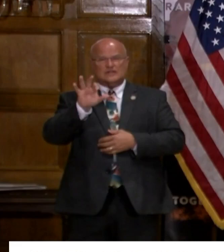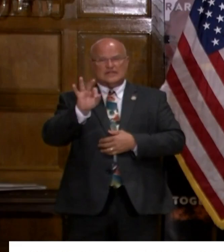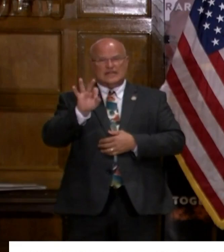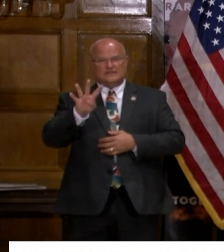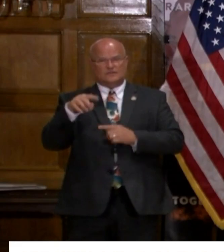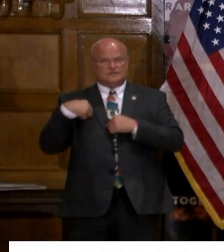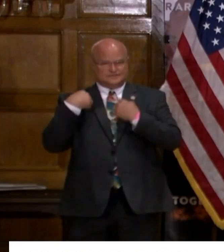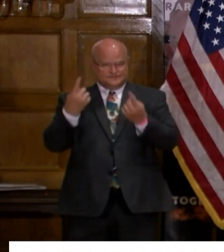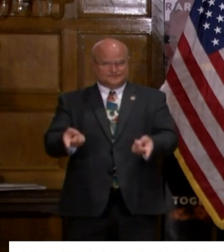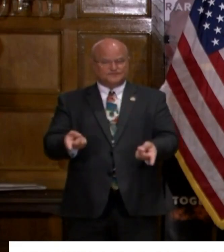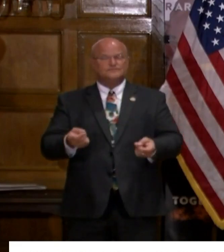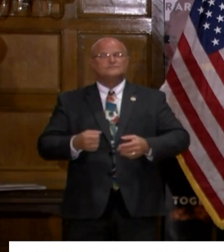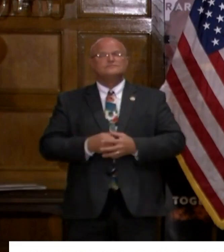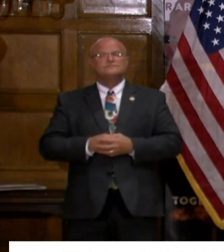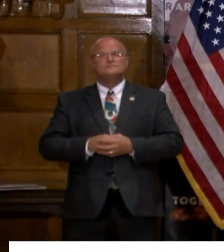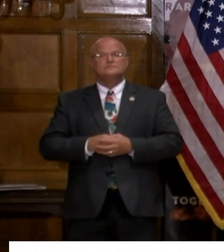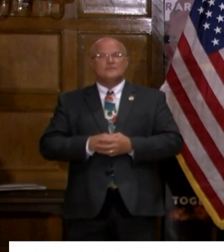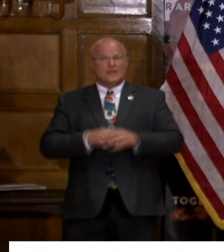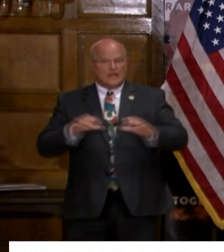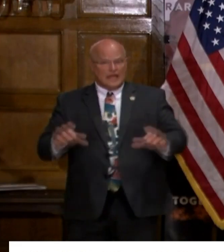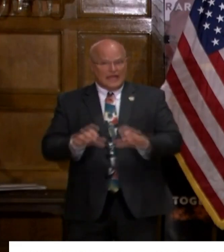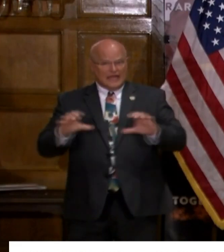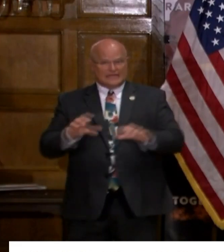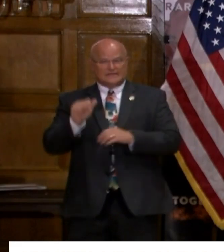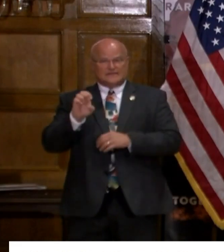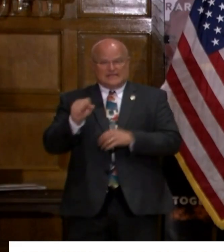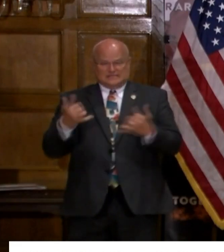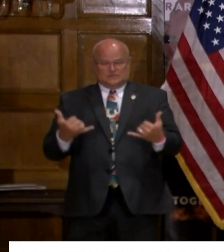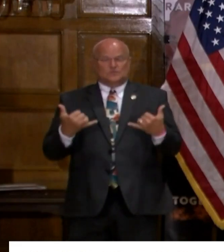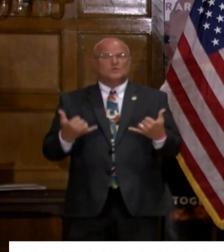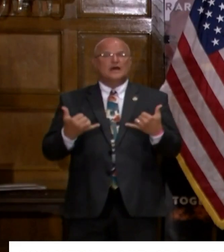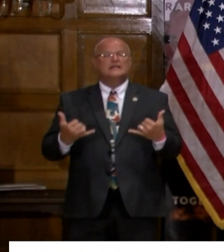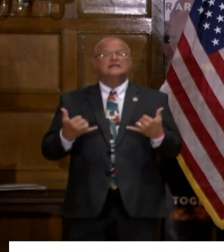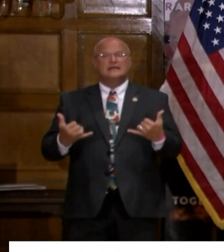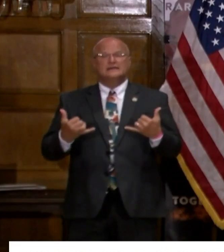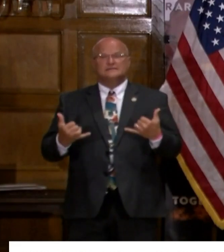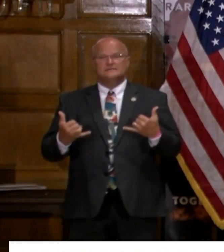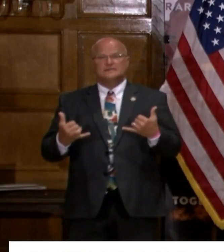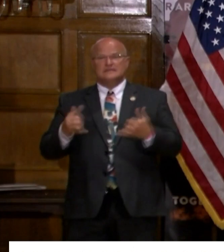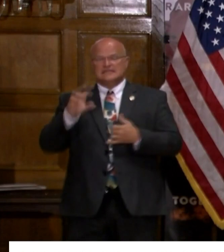394. Our active cases at the moment,